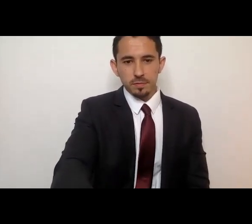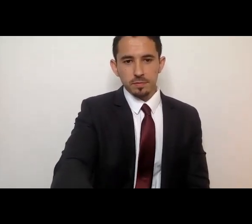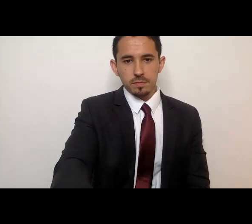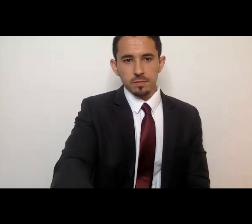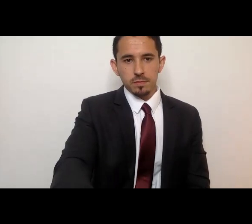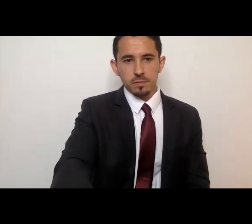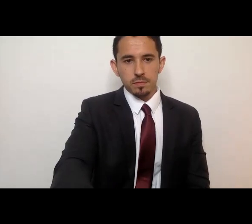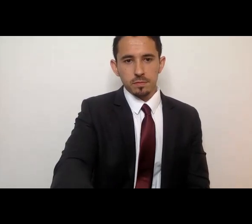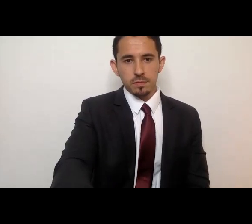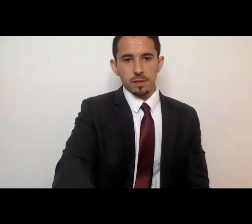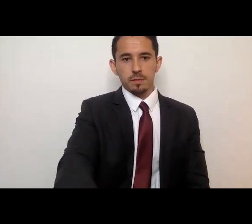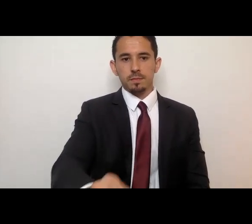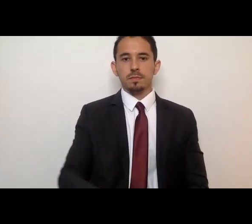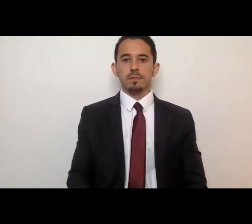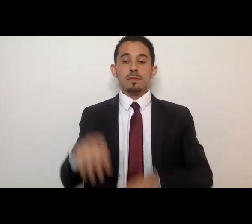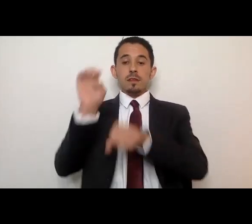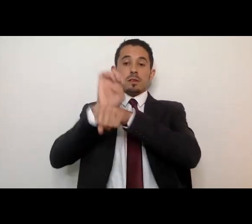beautiful country.